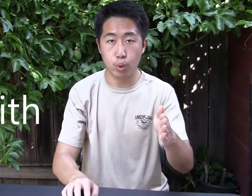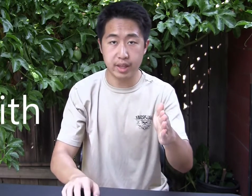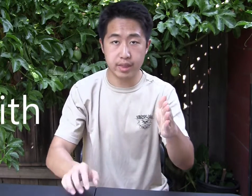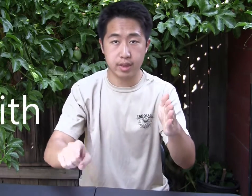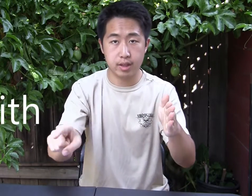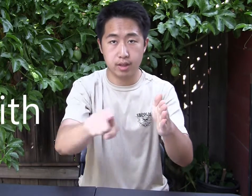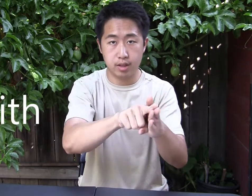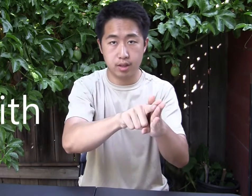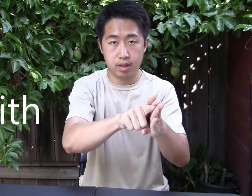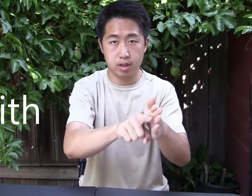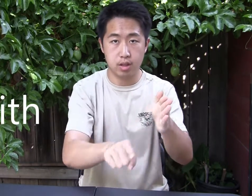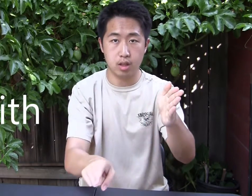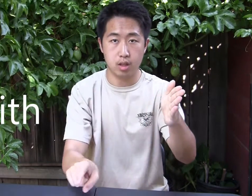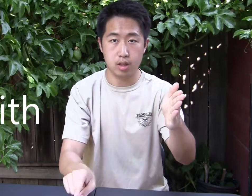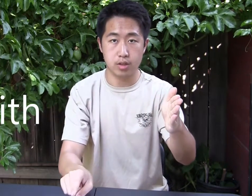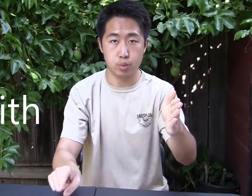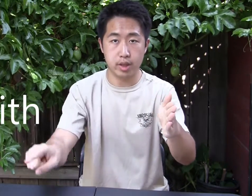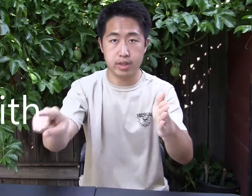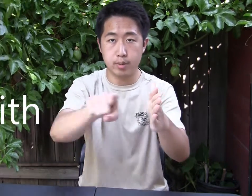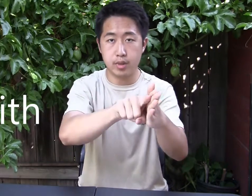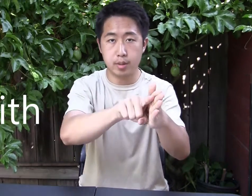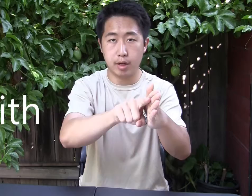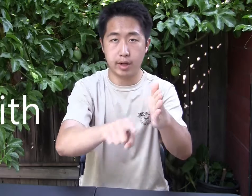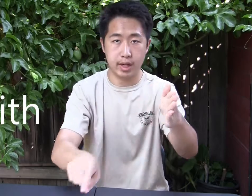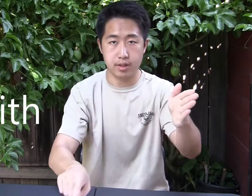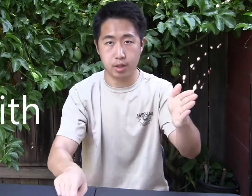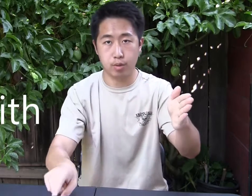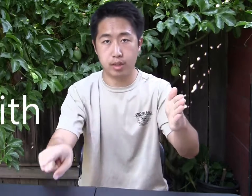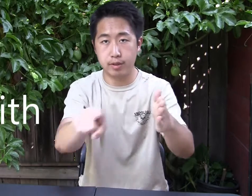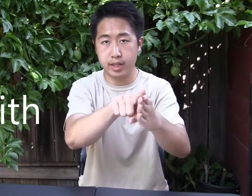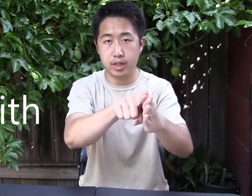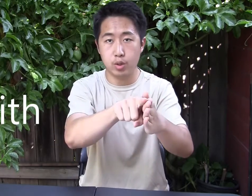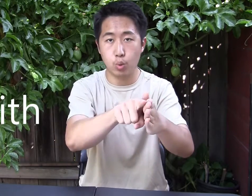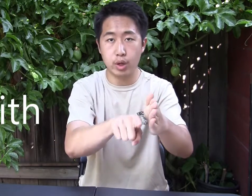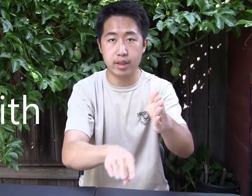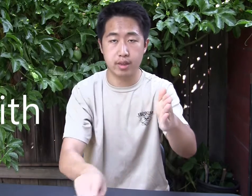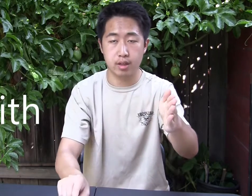With is with something. My right hand is now with my left hand. With.